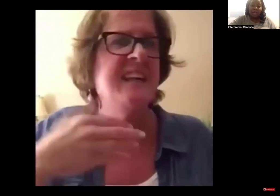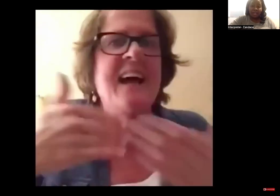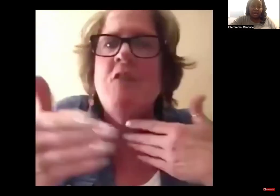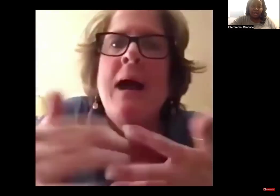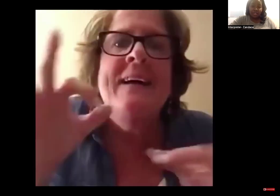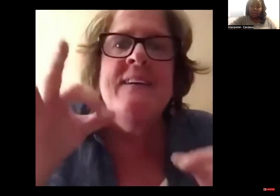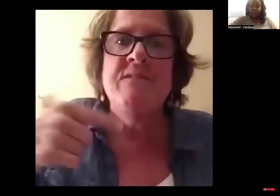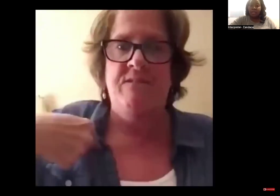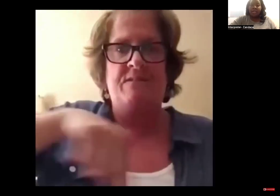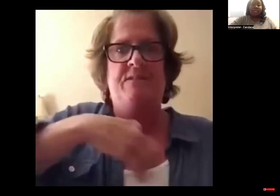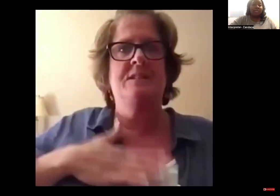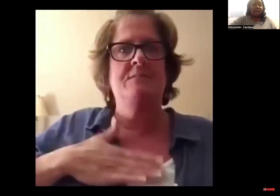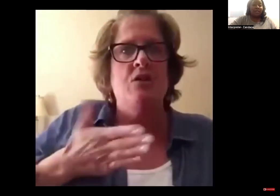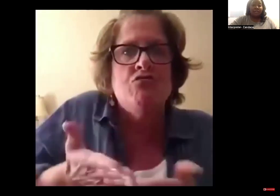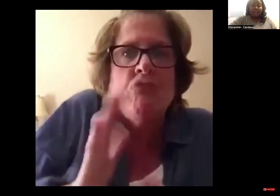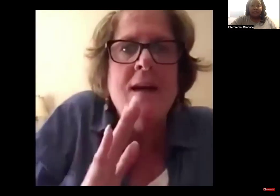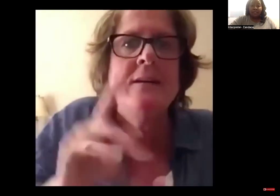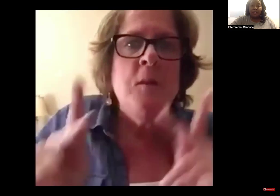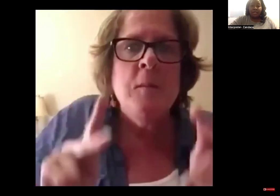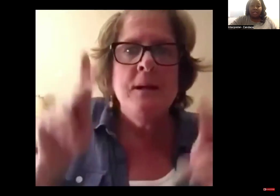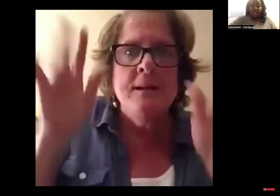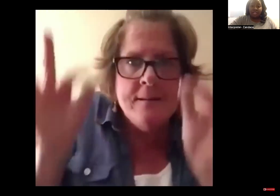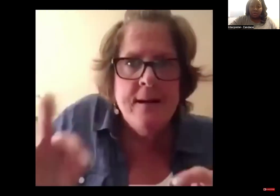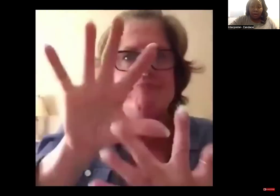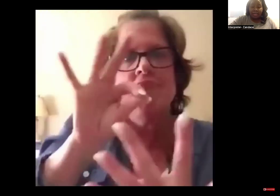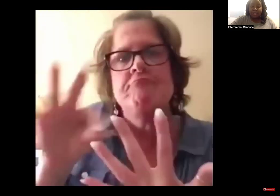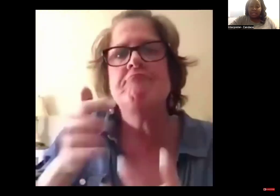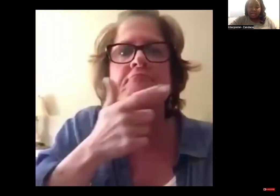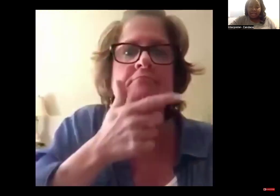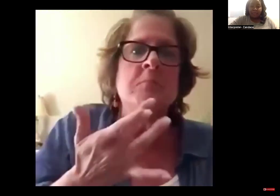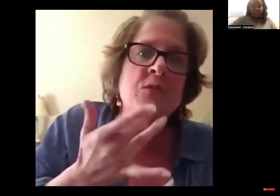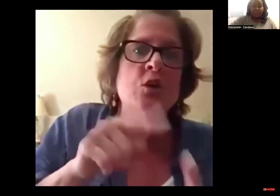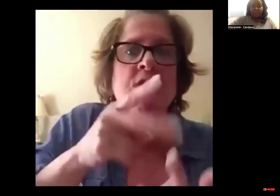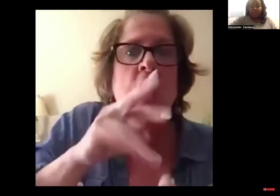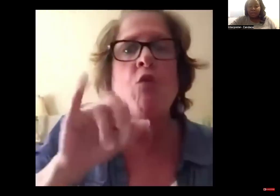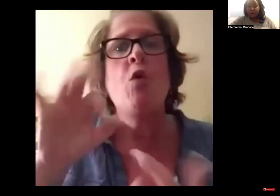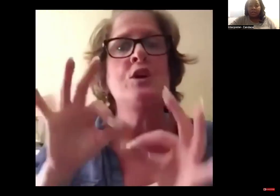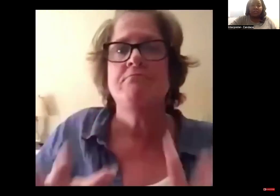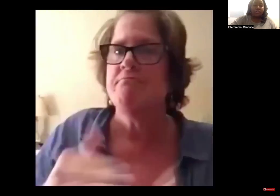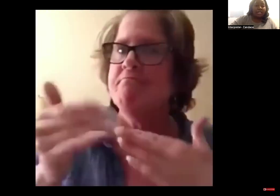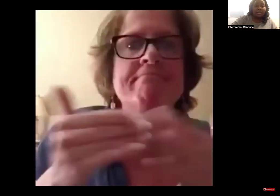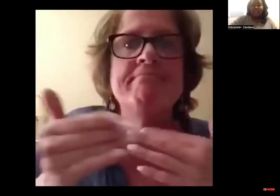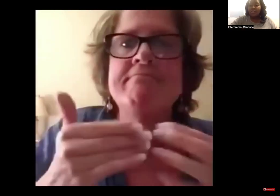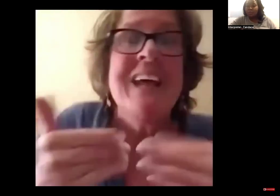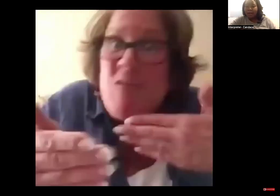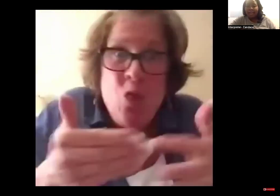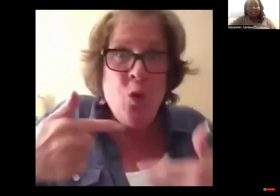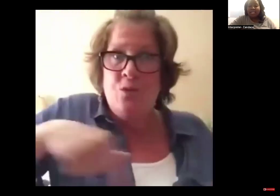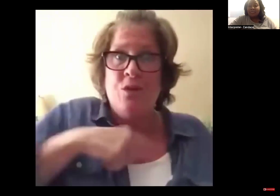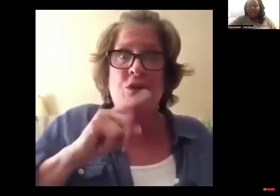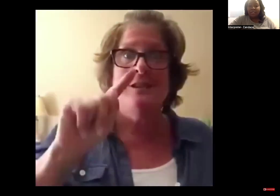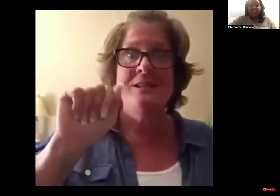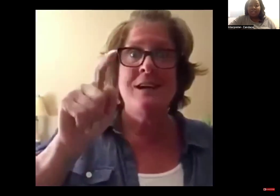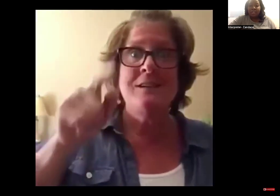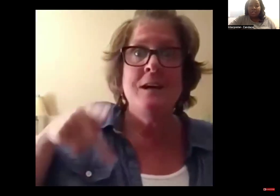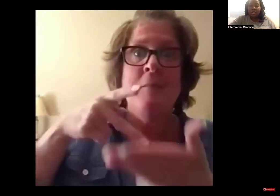they don't have to hire an interpreter. It doesn't matter if it's our right to decide if we would prefer, if you're lesbian, if you're bi, it